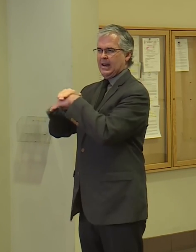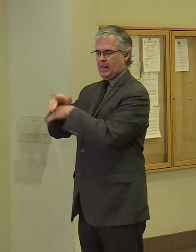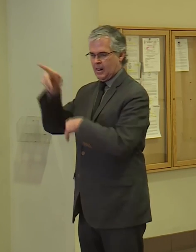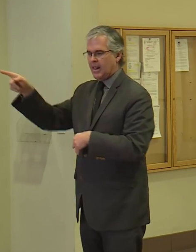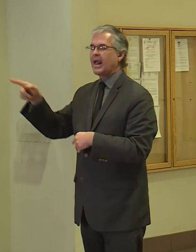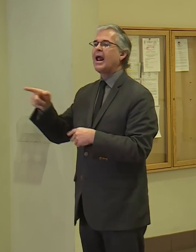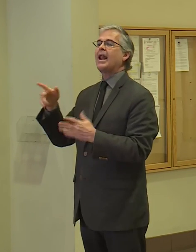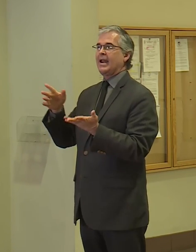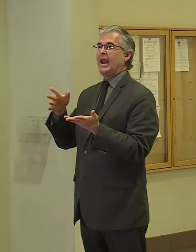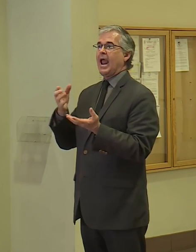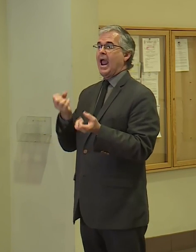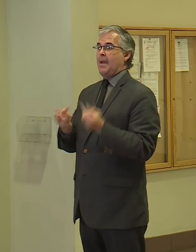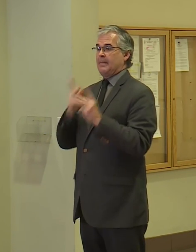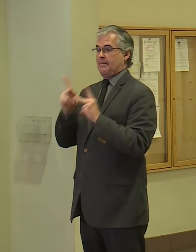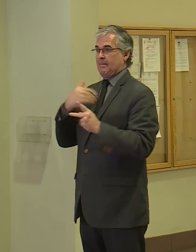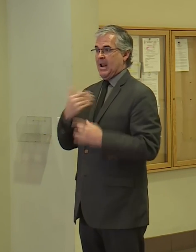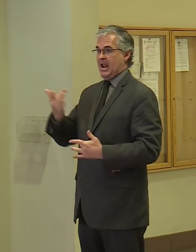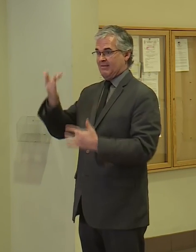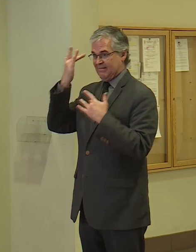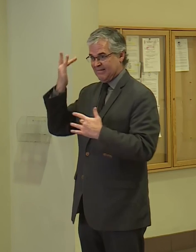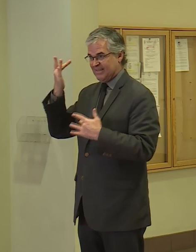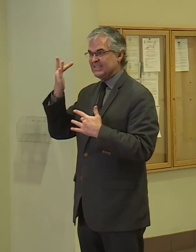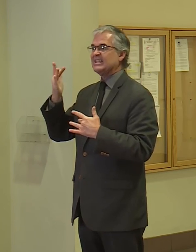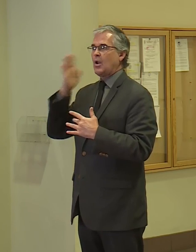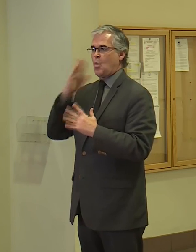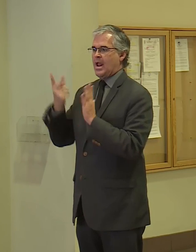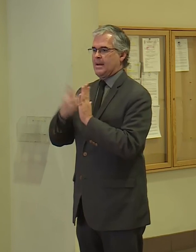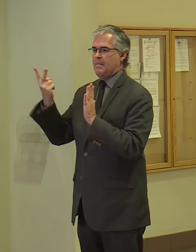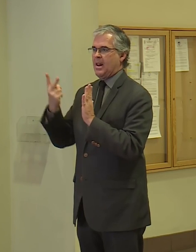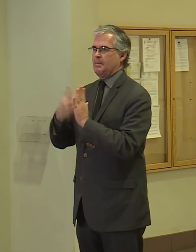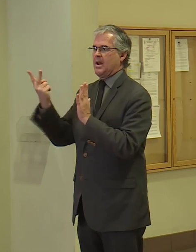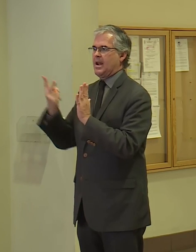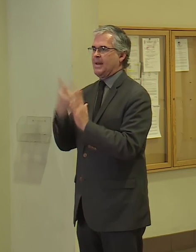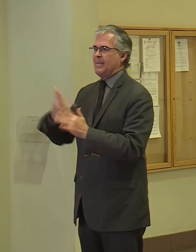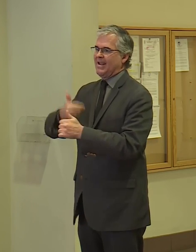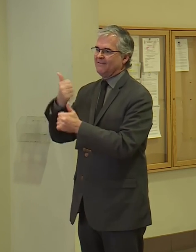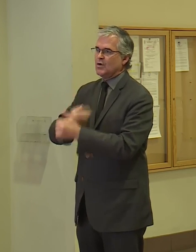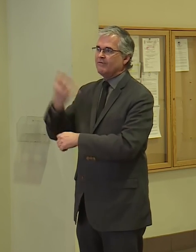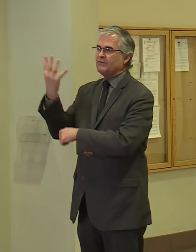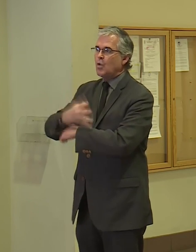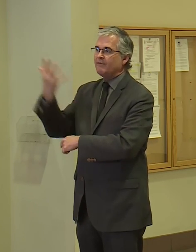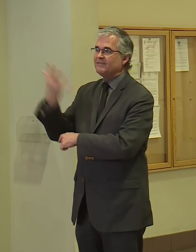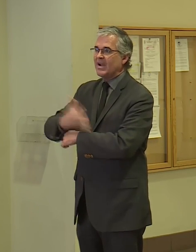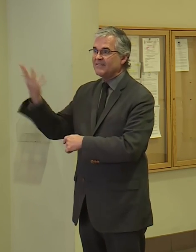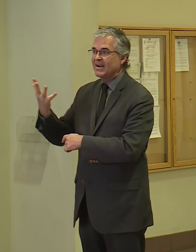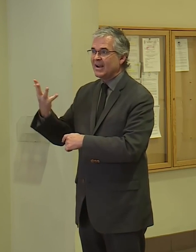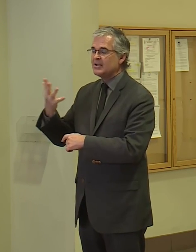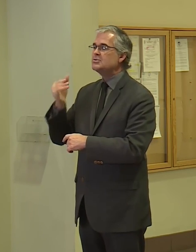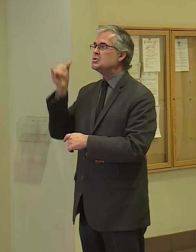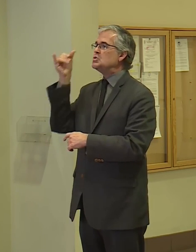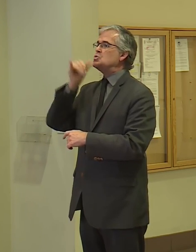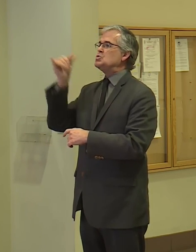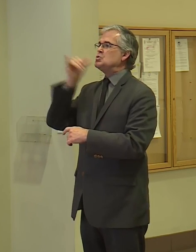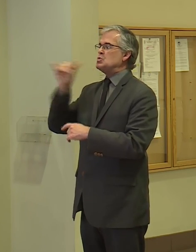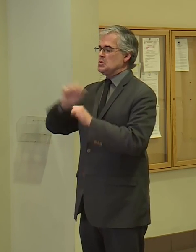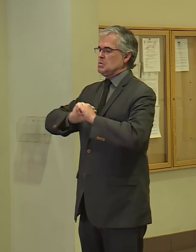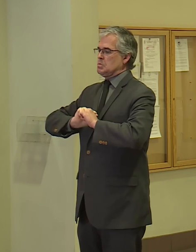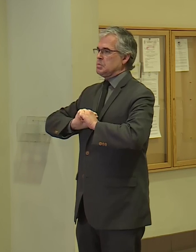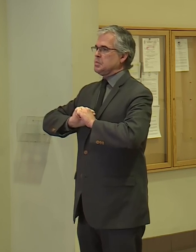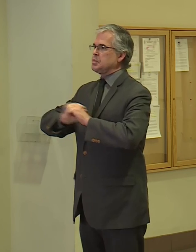globally is roughly four to five days that spread is truly alarming